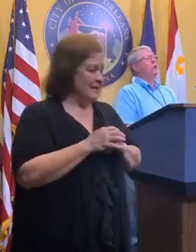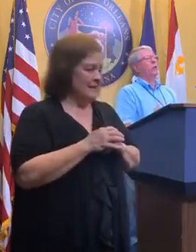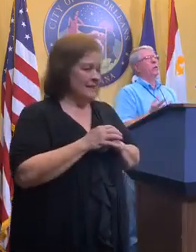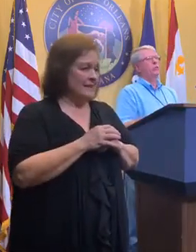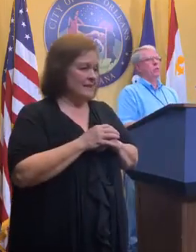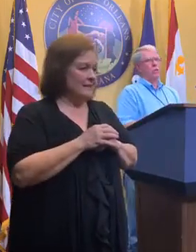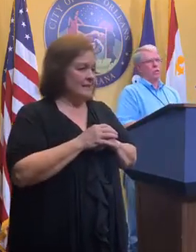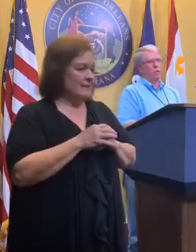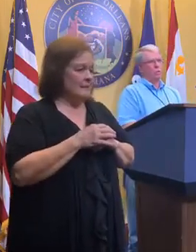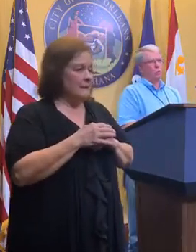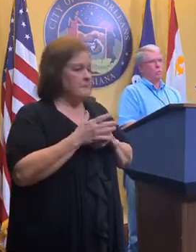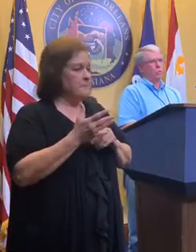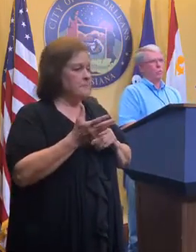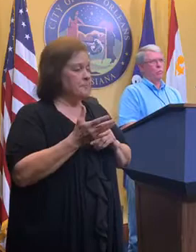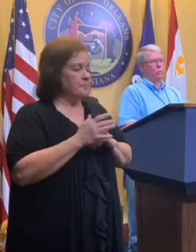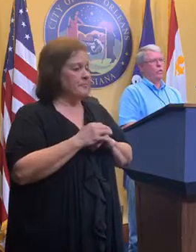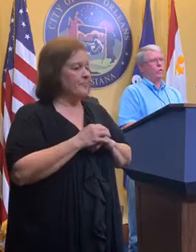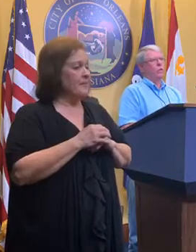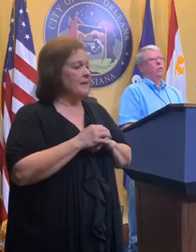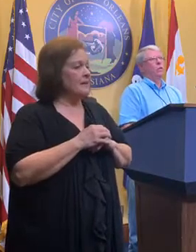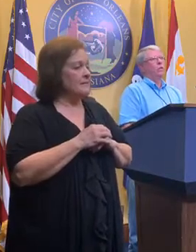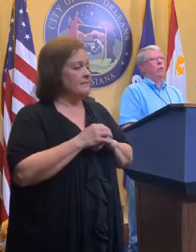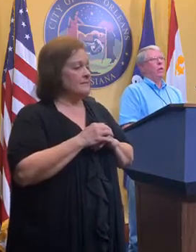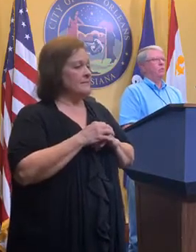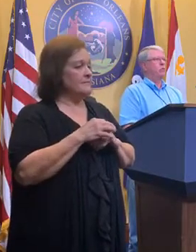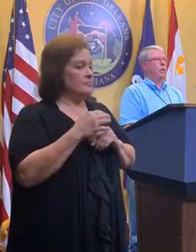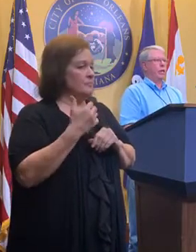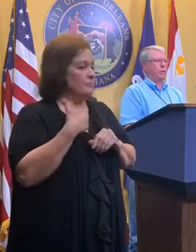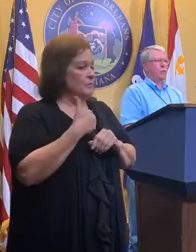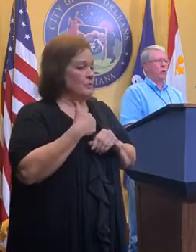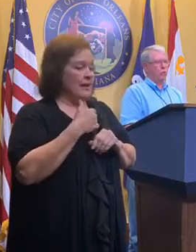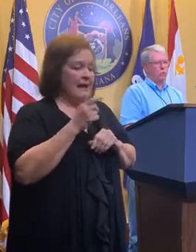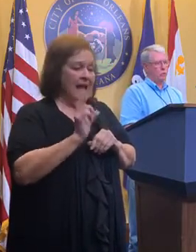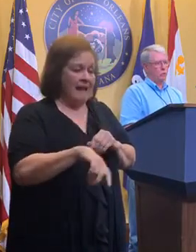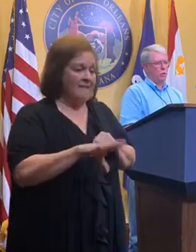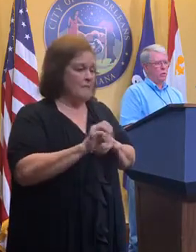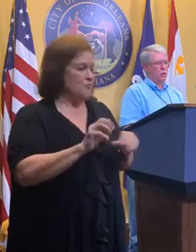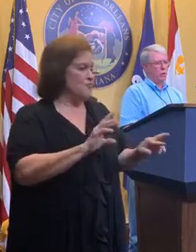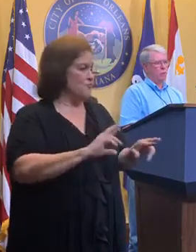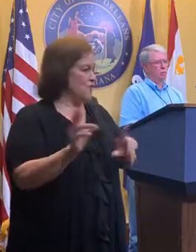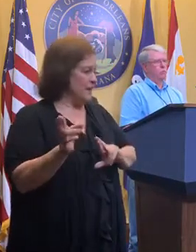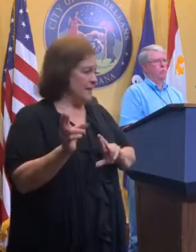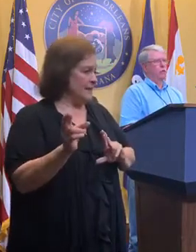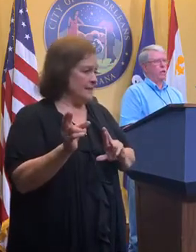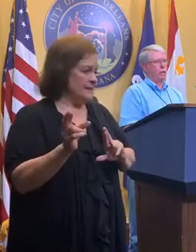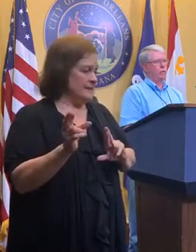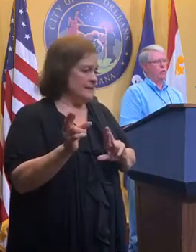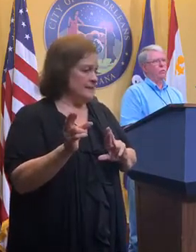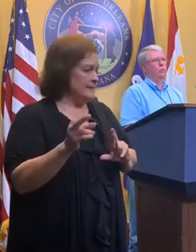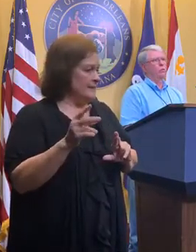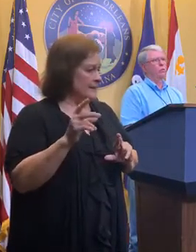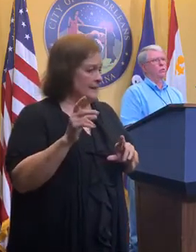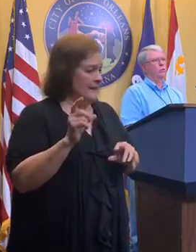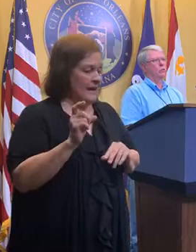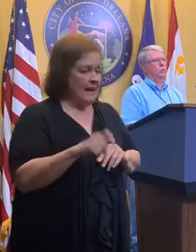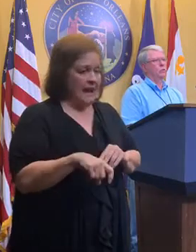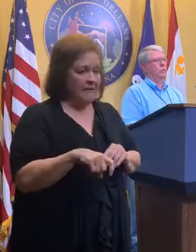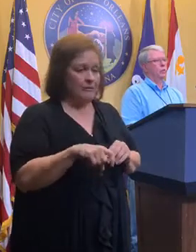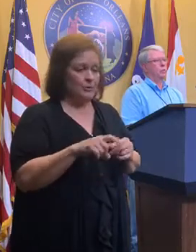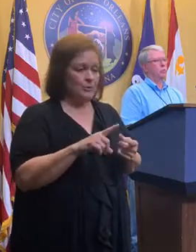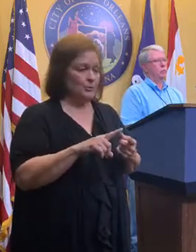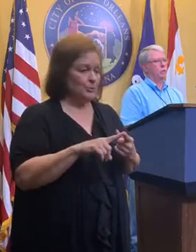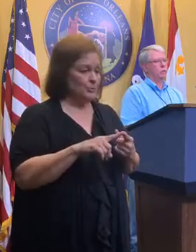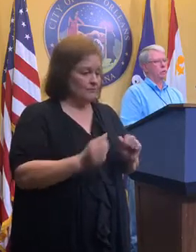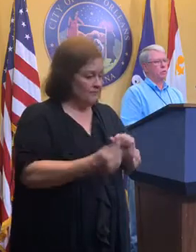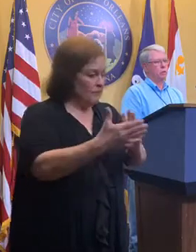And so, you know, it's, you know, we have to react. We're always in a state of reacting to the